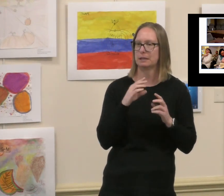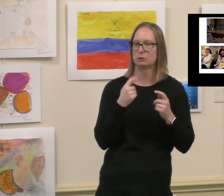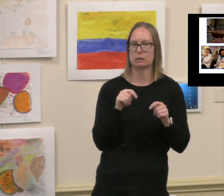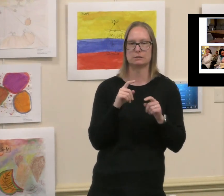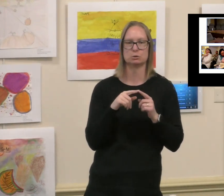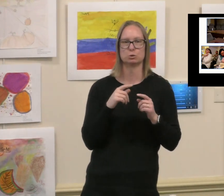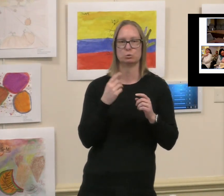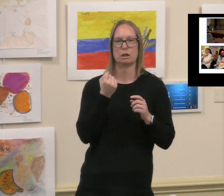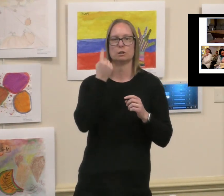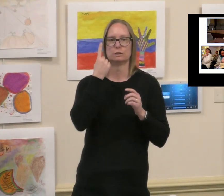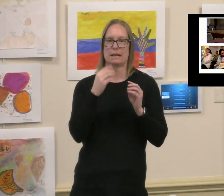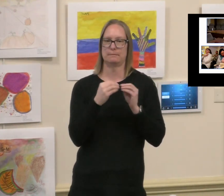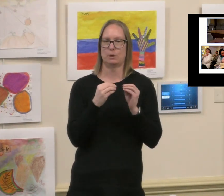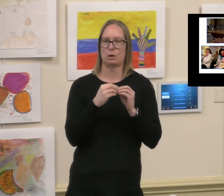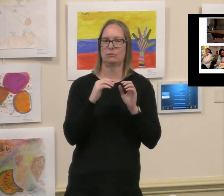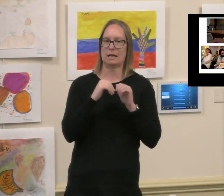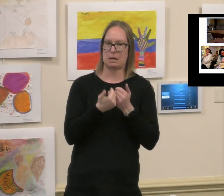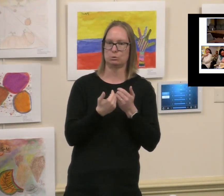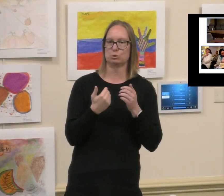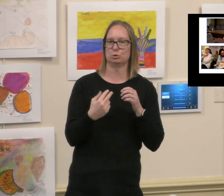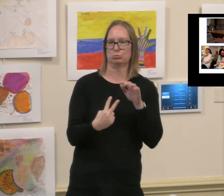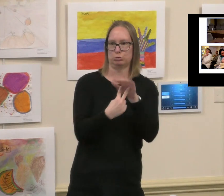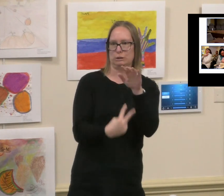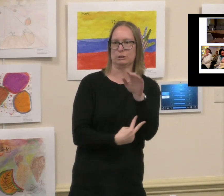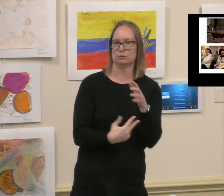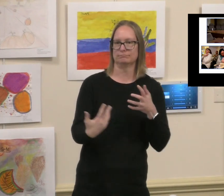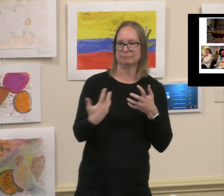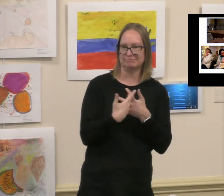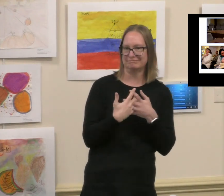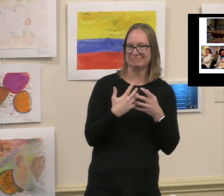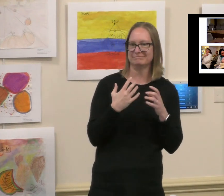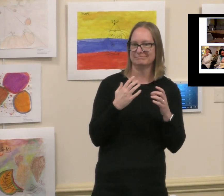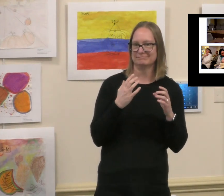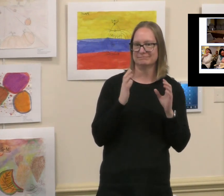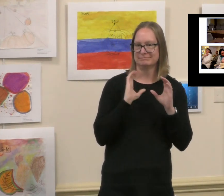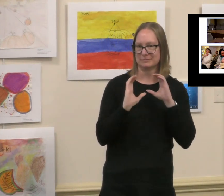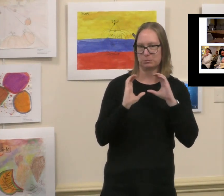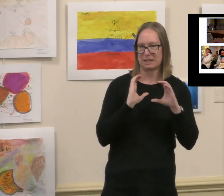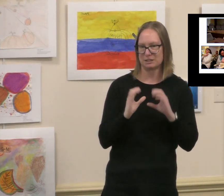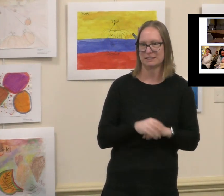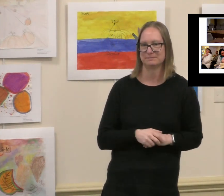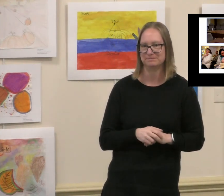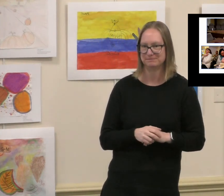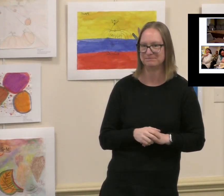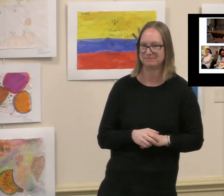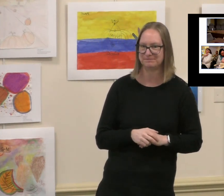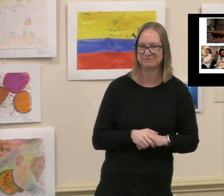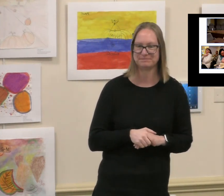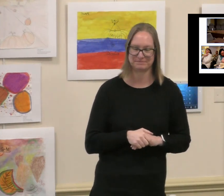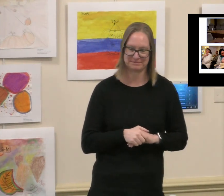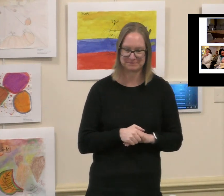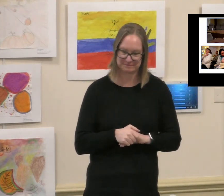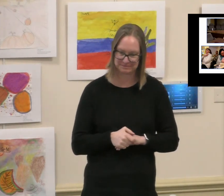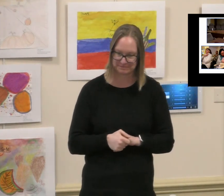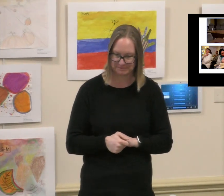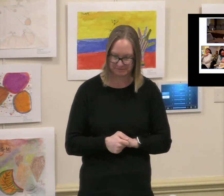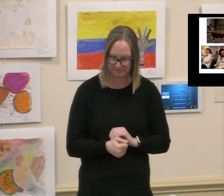of being willing to interact with deaf people so that hopefully you'll understand a little bit more about how to bridge that communication gap.